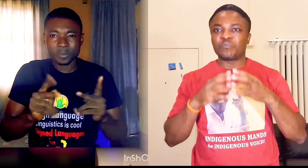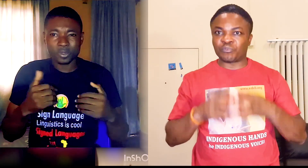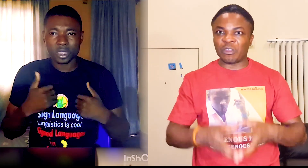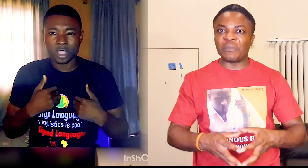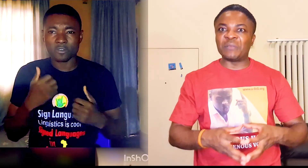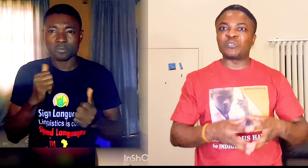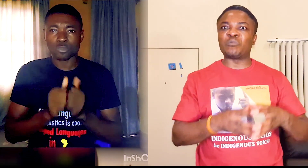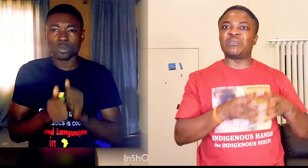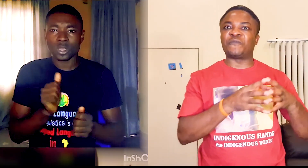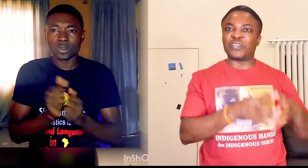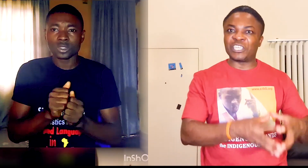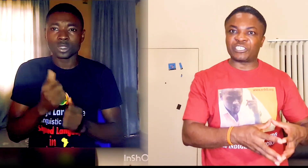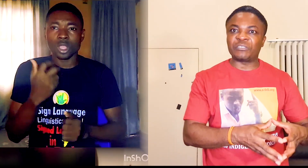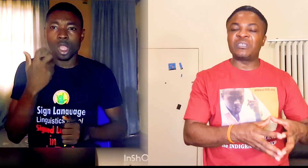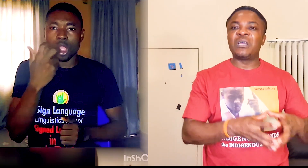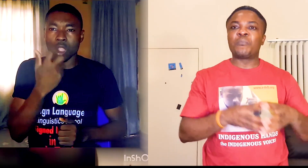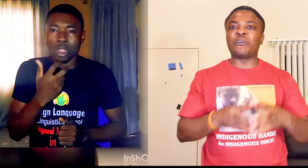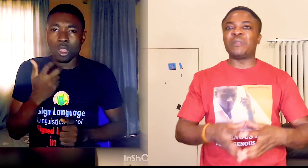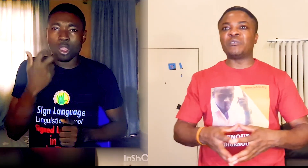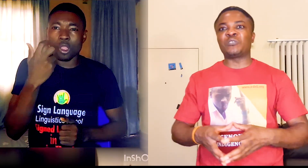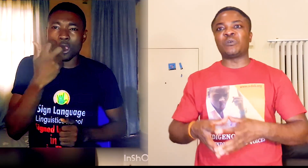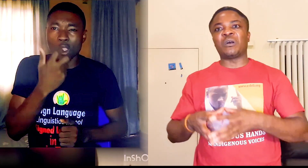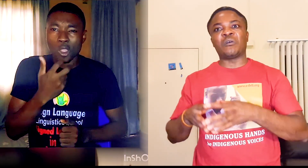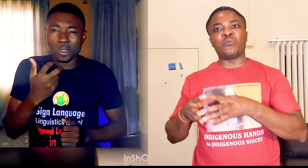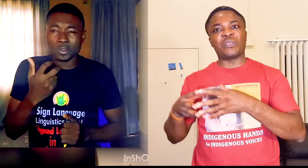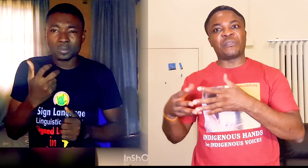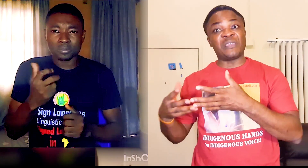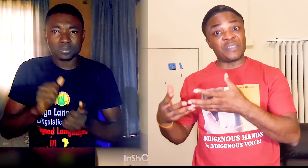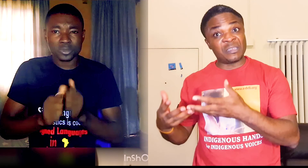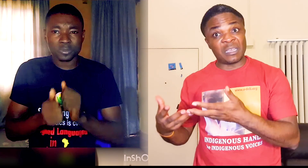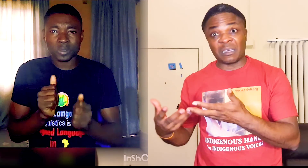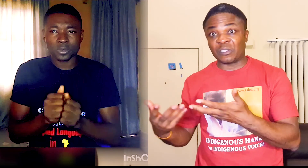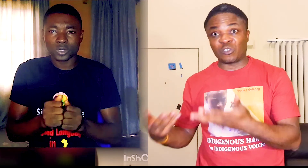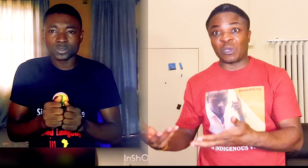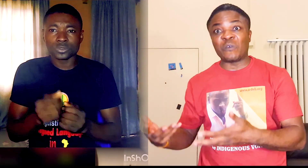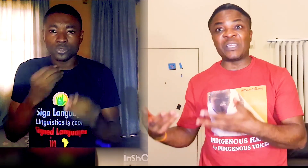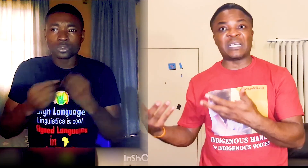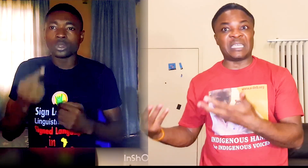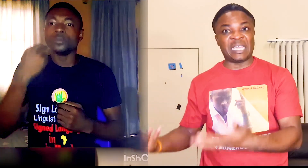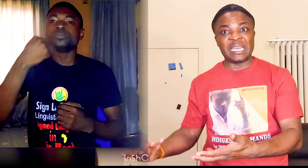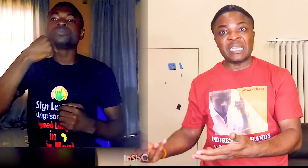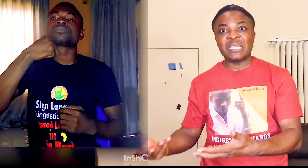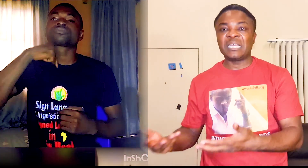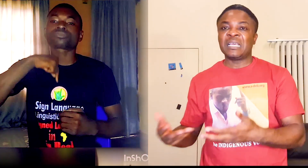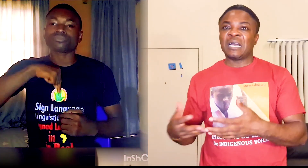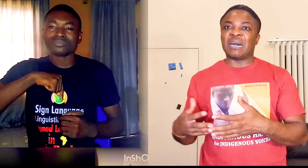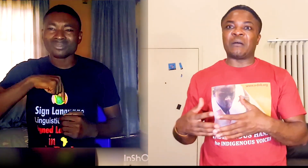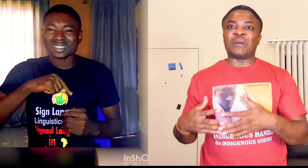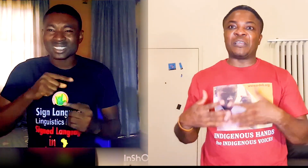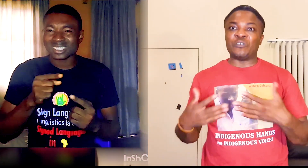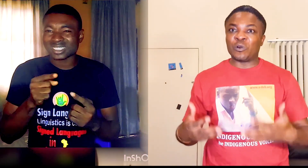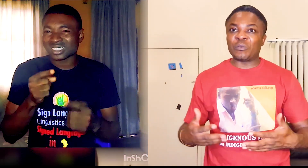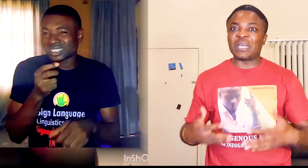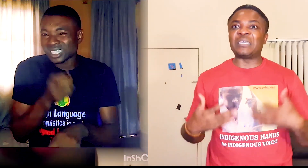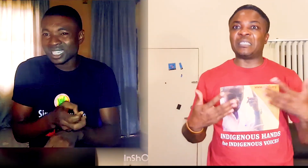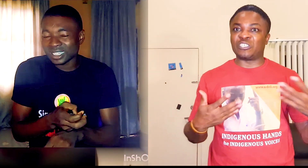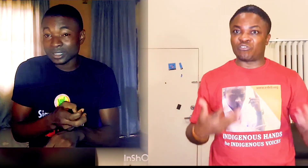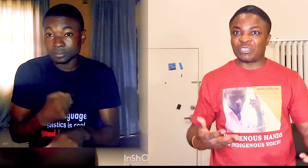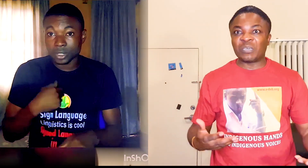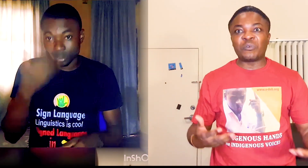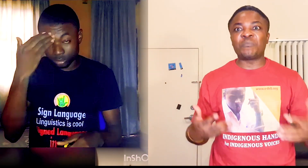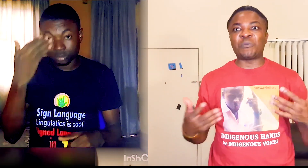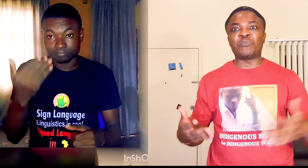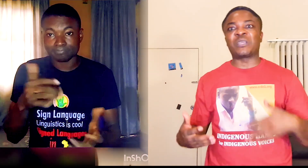have problems with phonation, problems with even swallowing and eating. I know that it